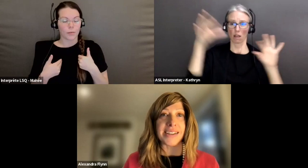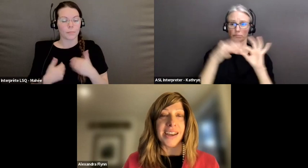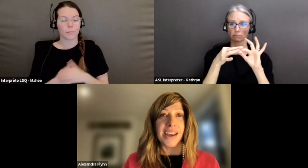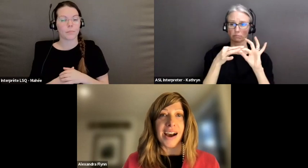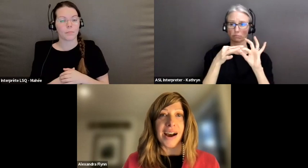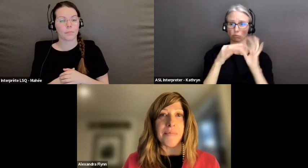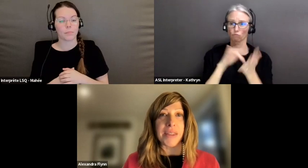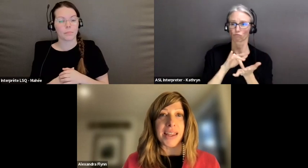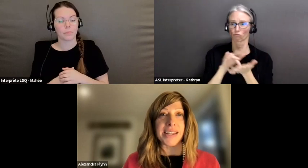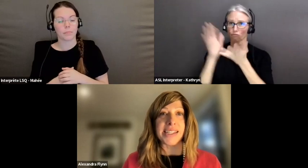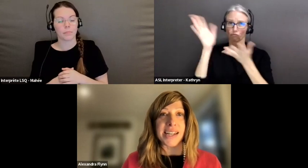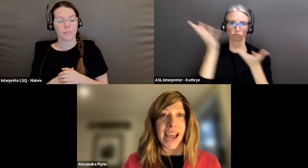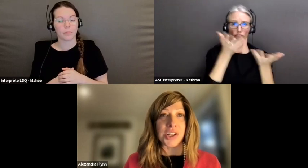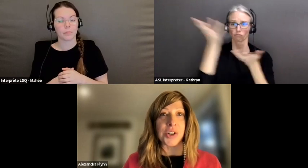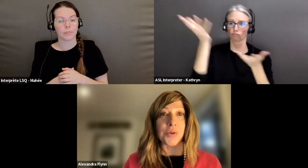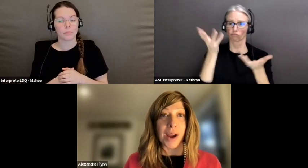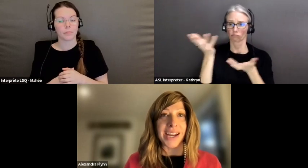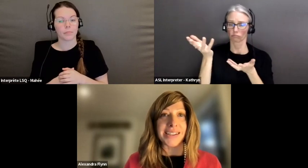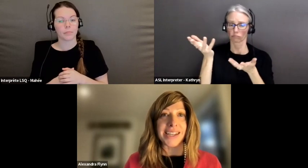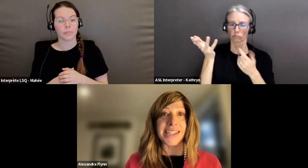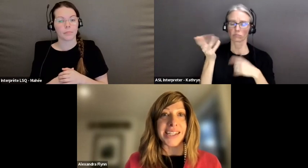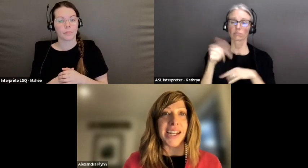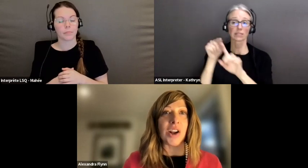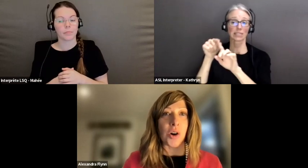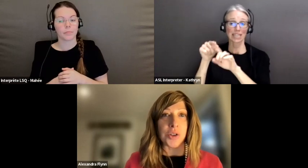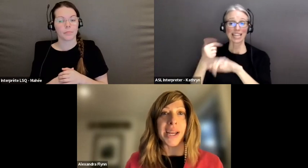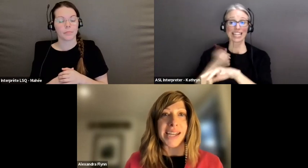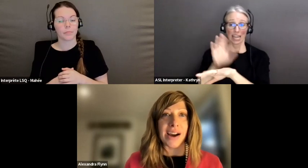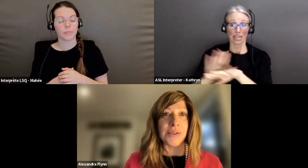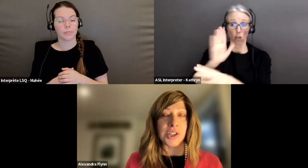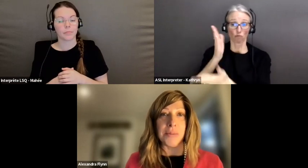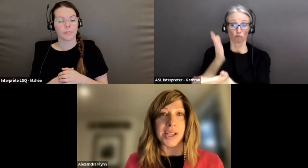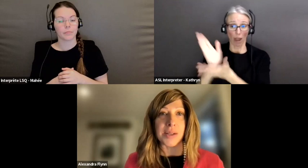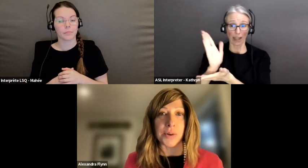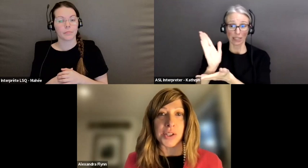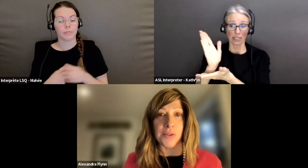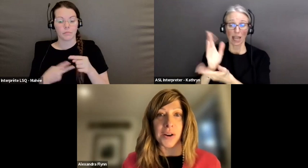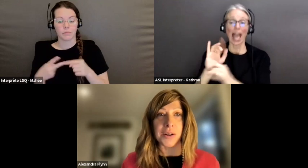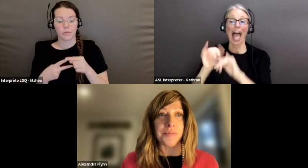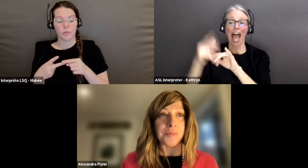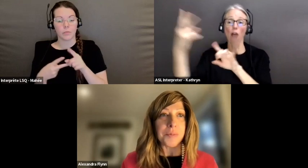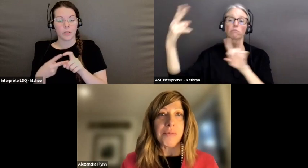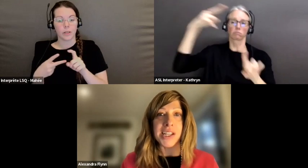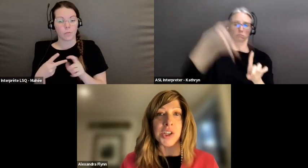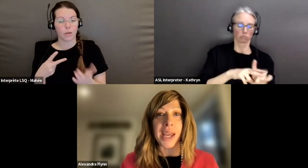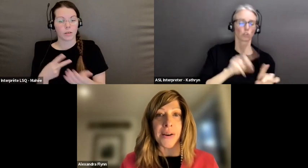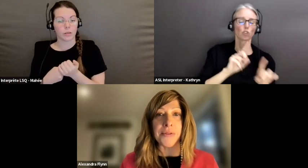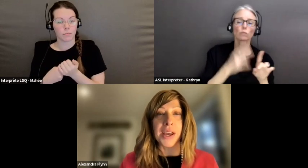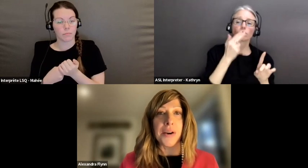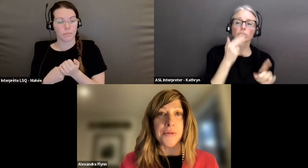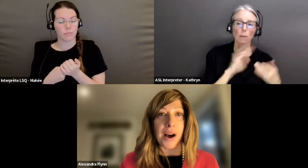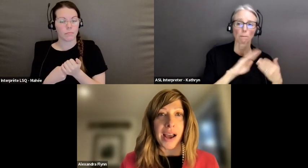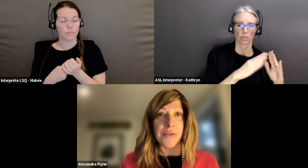that this national right is seen all the way down to the municipal sphere? And so we